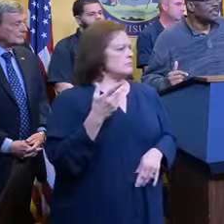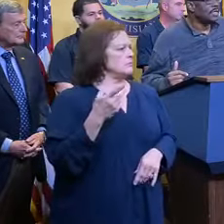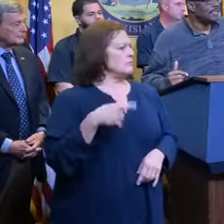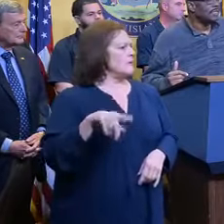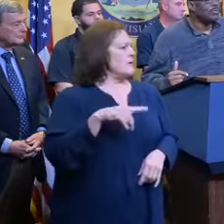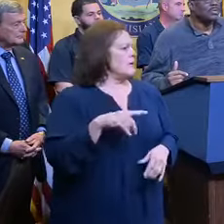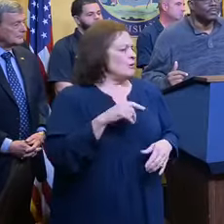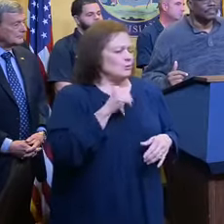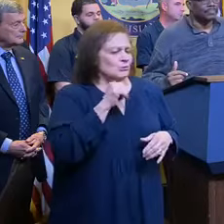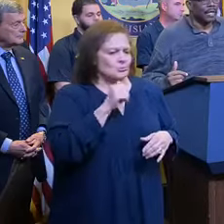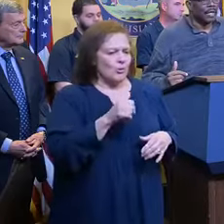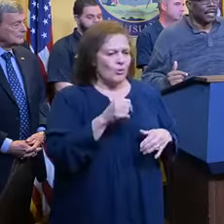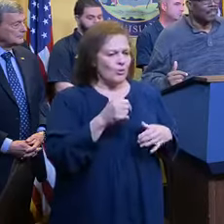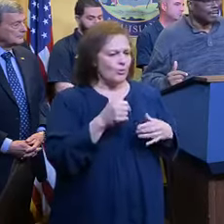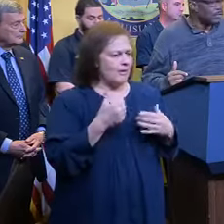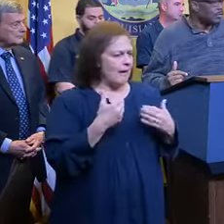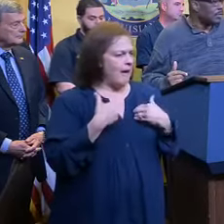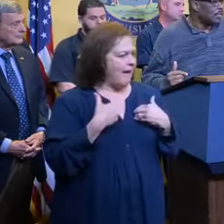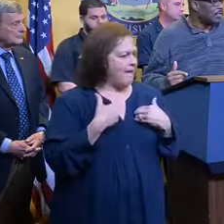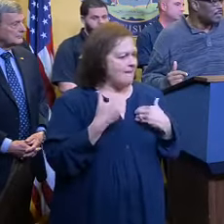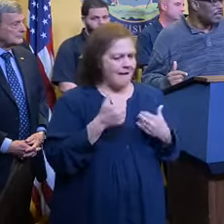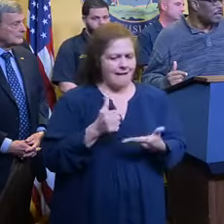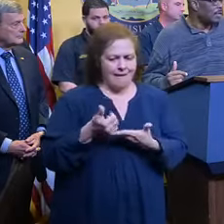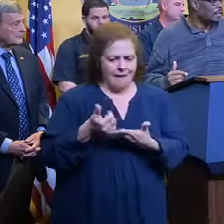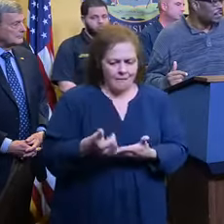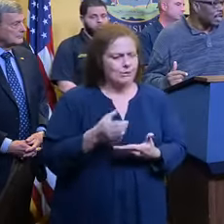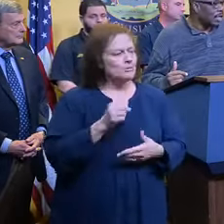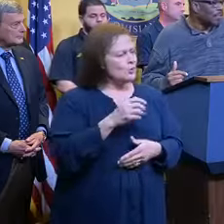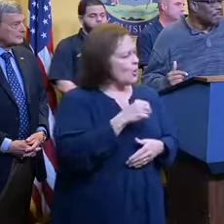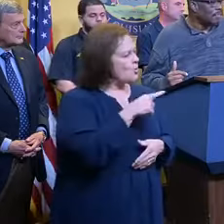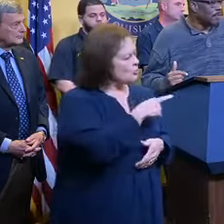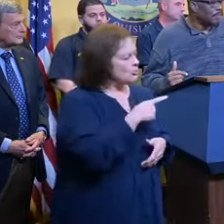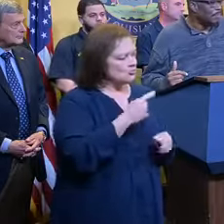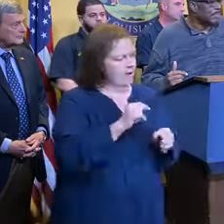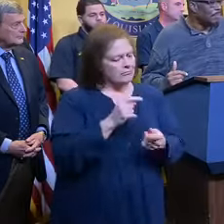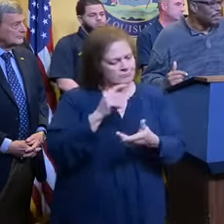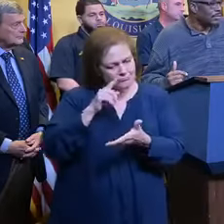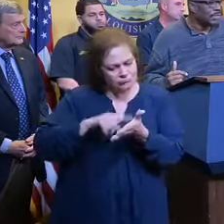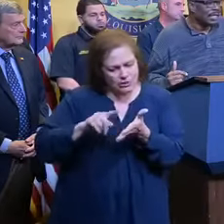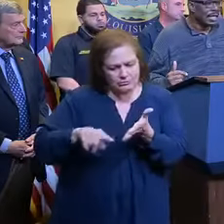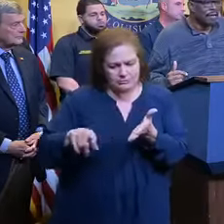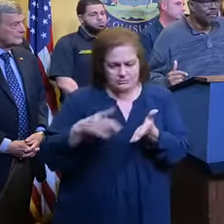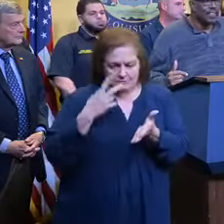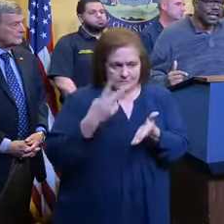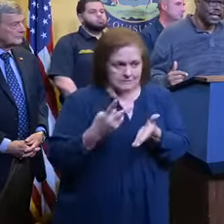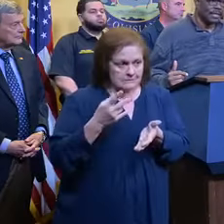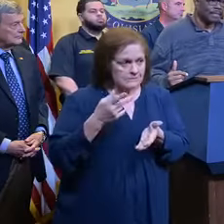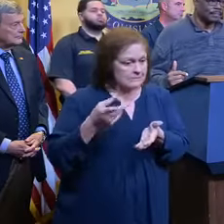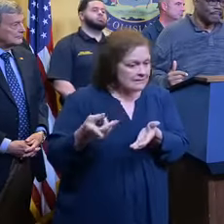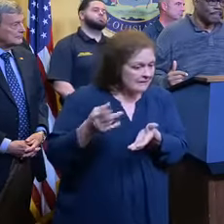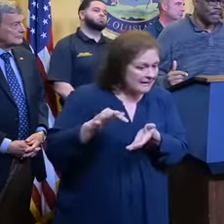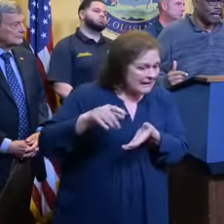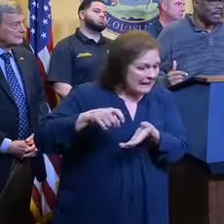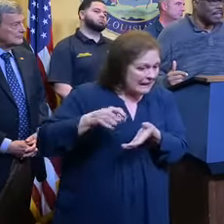resources that some do. Make sure that you are there checking on them to make sure that they have what they